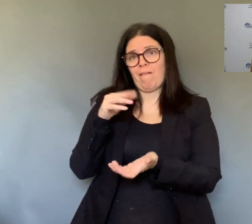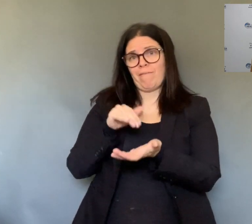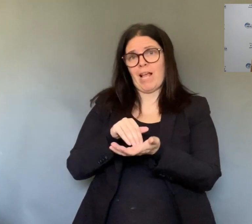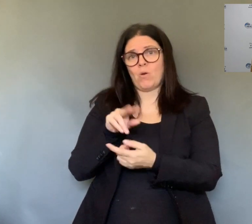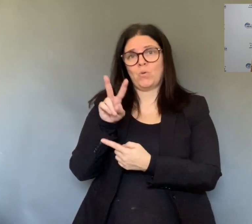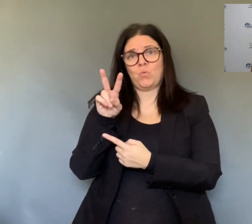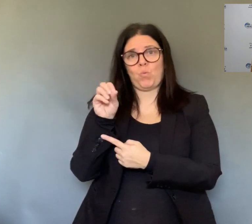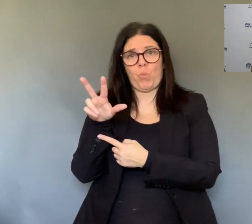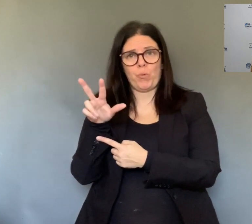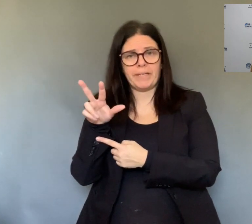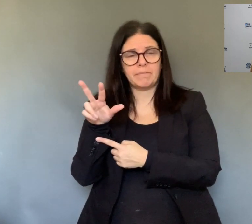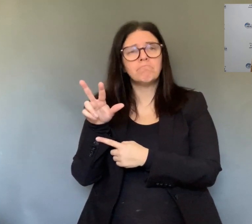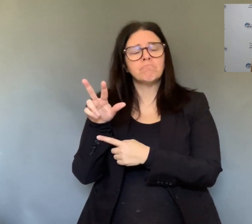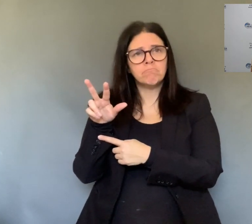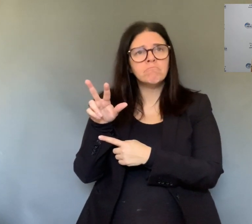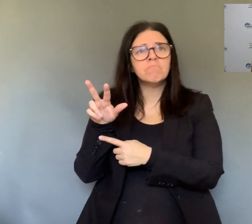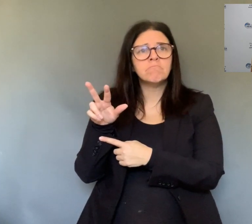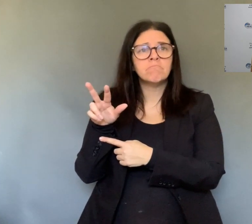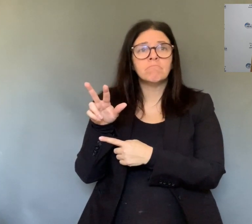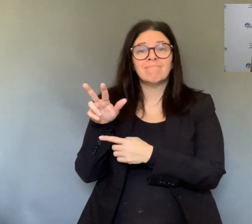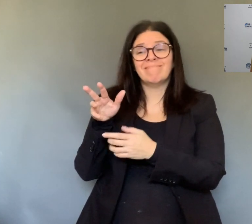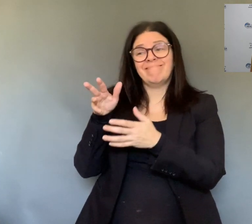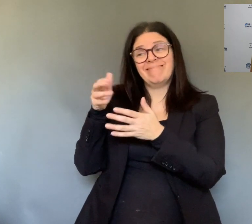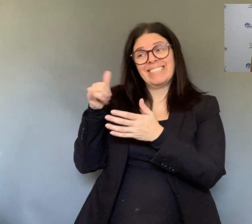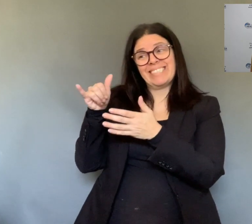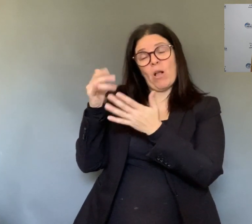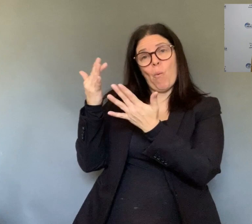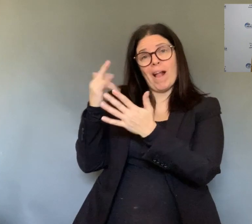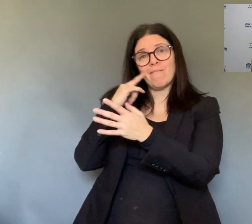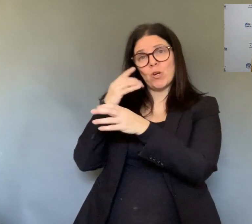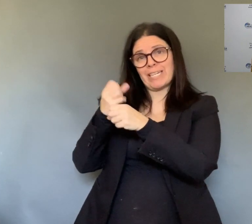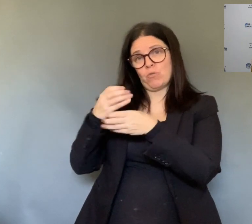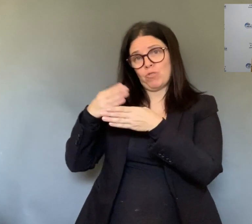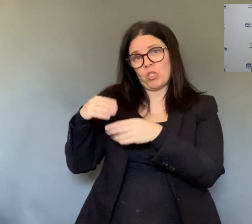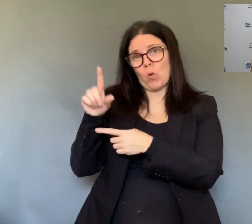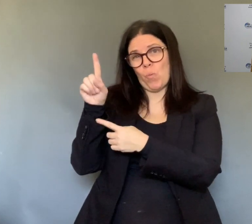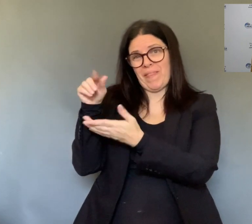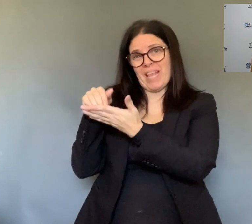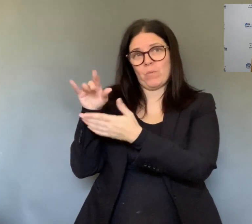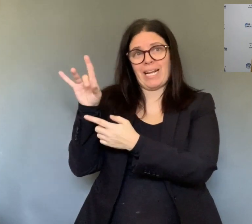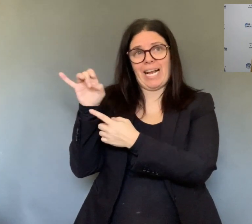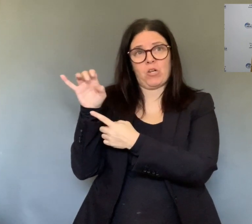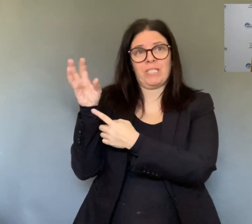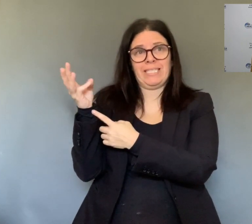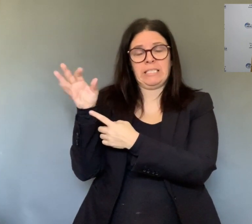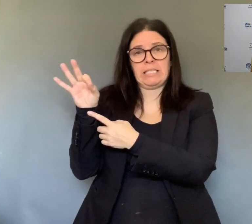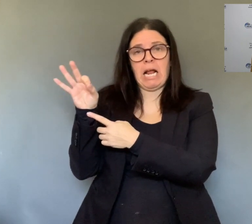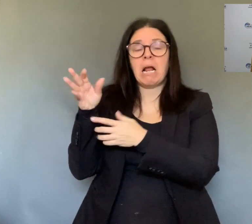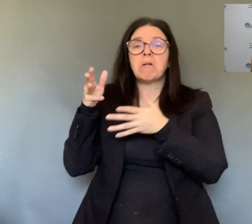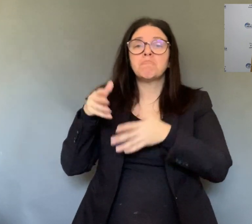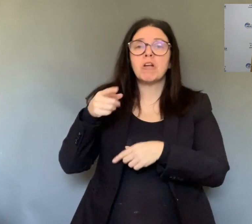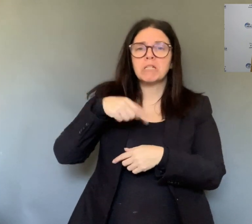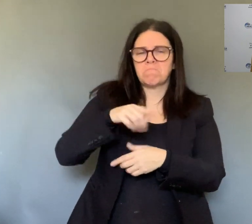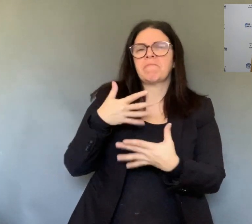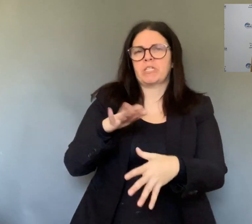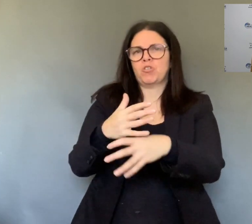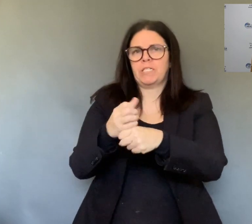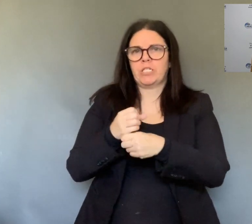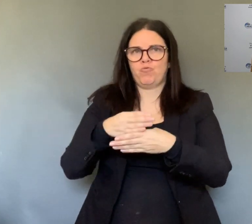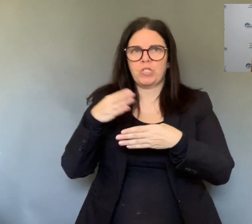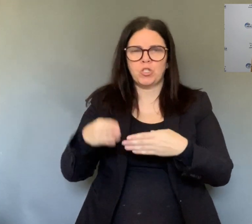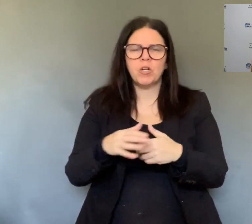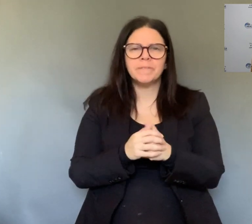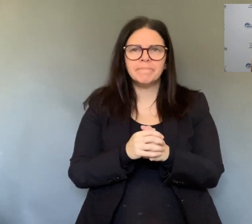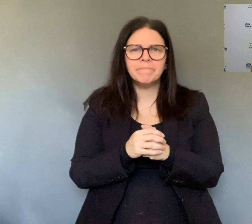9,897 cases being in Detroit. Today, we are reporting 745 cases of COVID-19